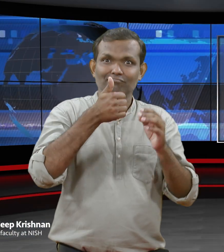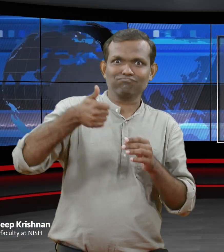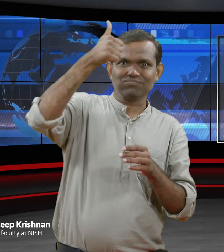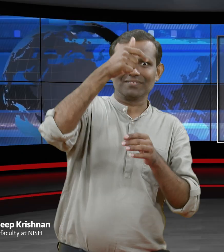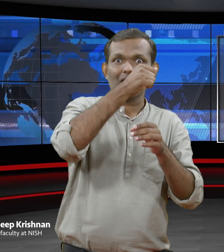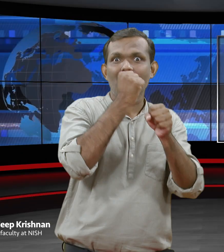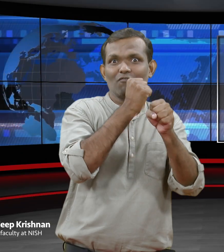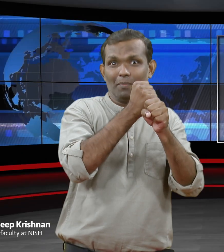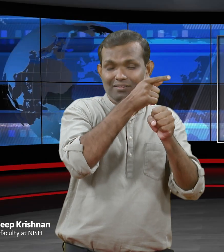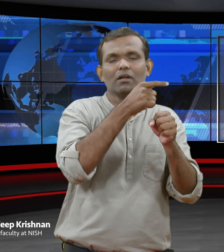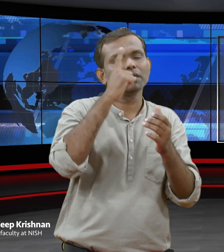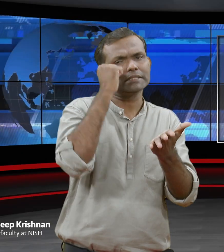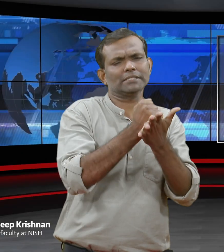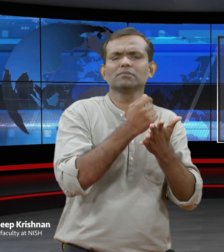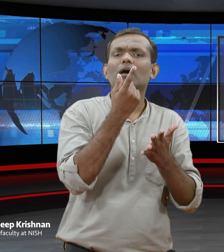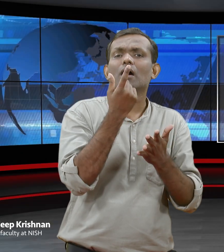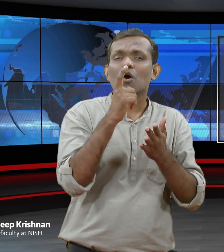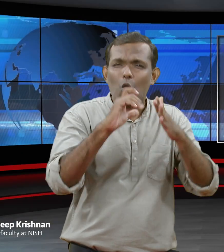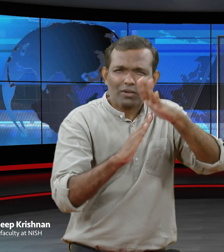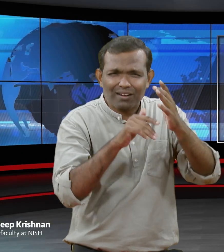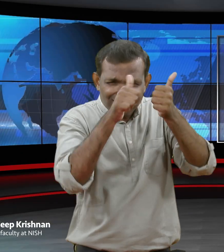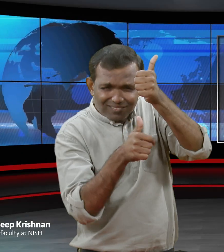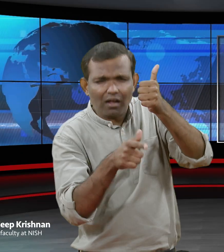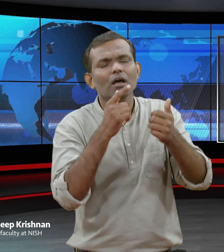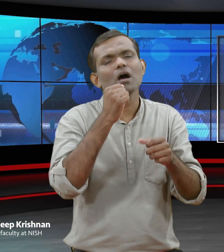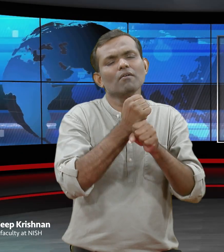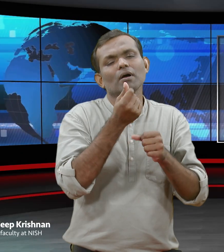government contracts, only the state has a right to determine service fees.